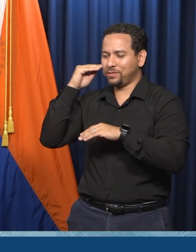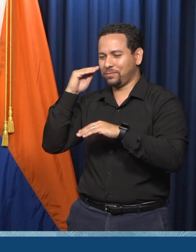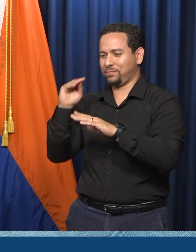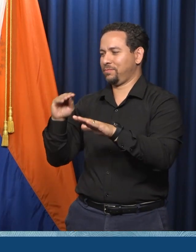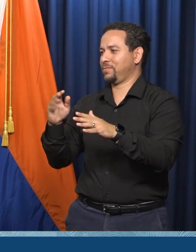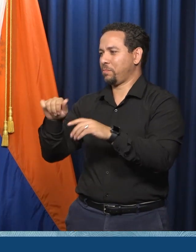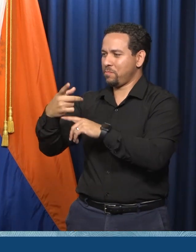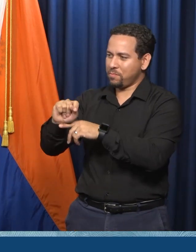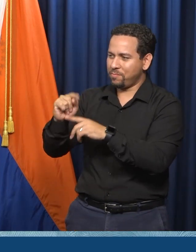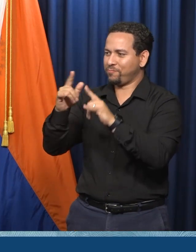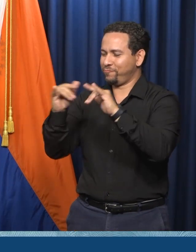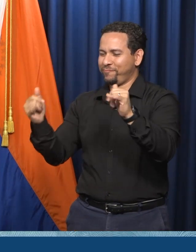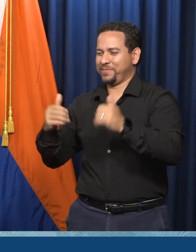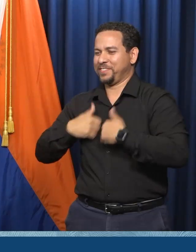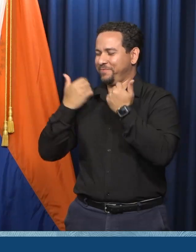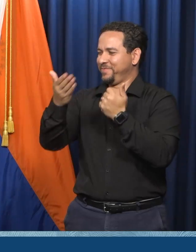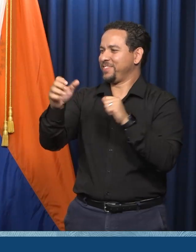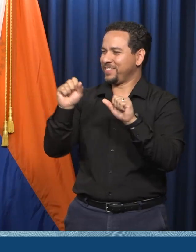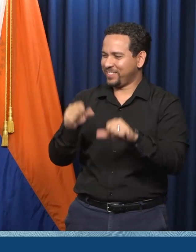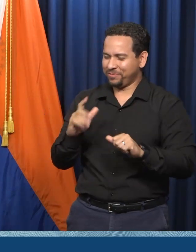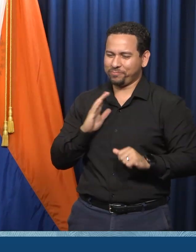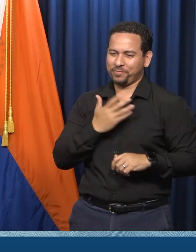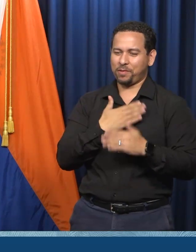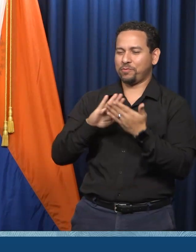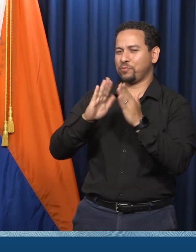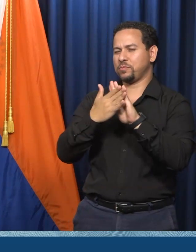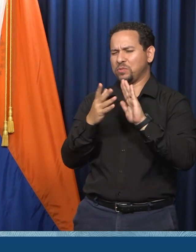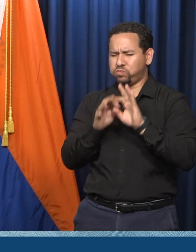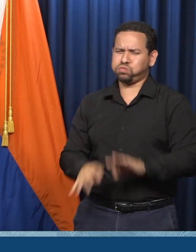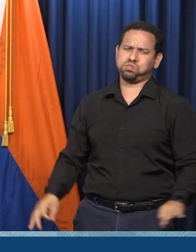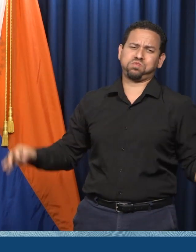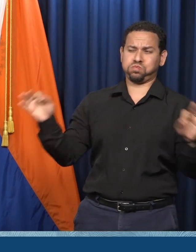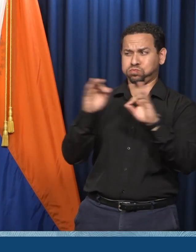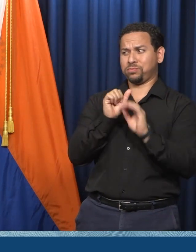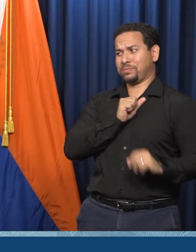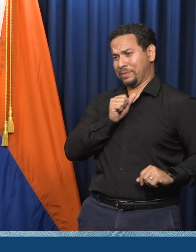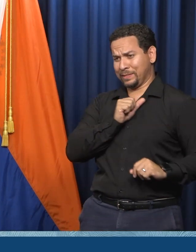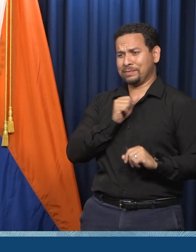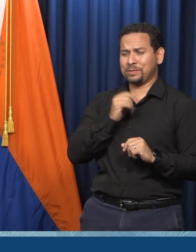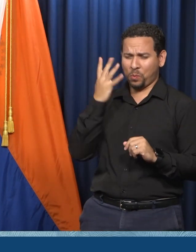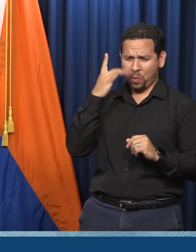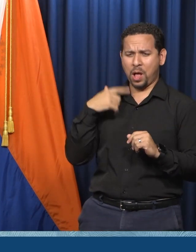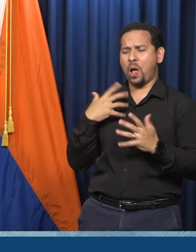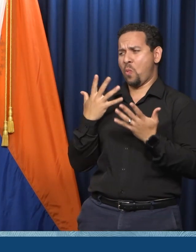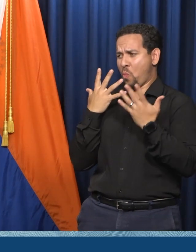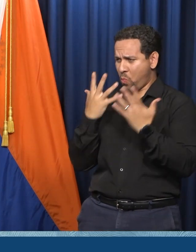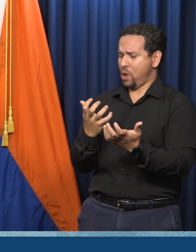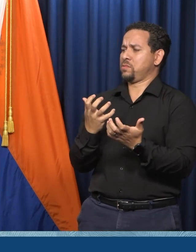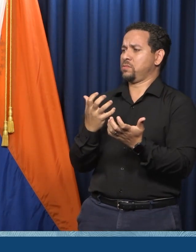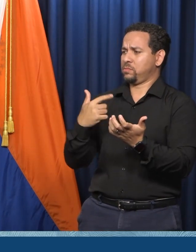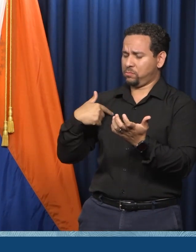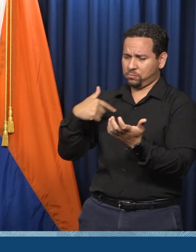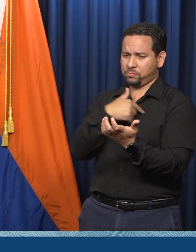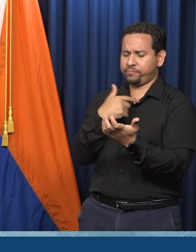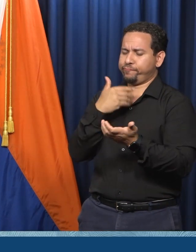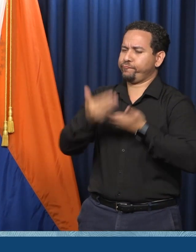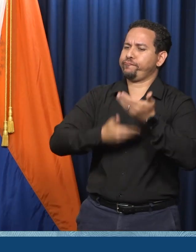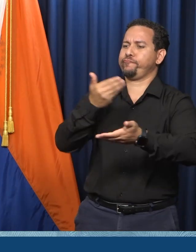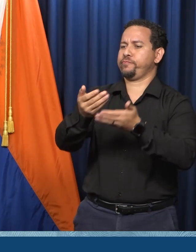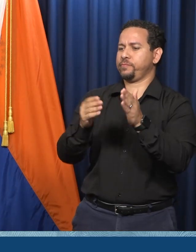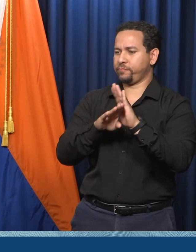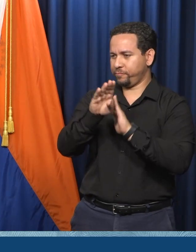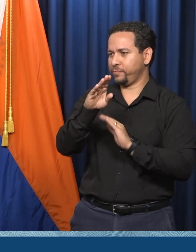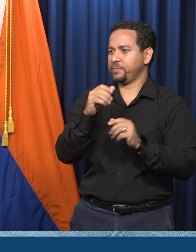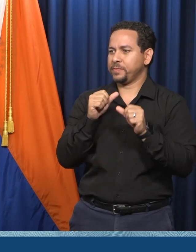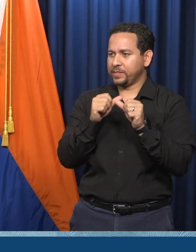very important thing for me, and I'd like to see us do some work in that direction. On the sustainability side, we've